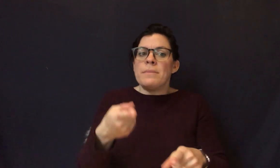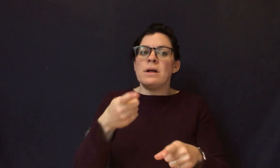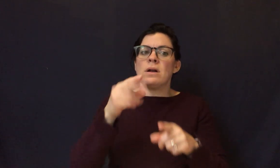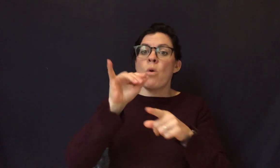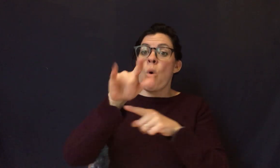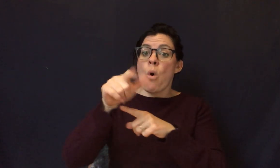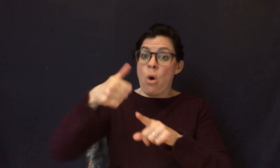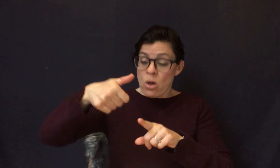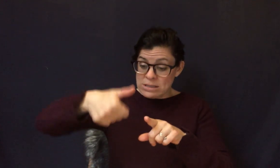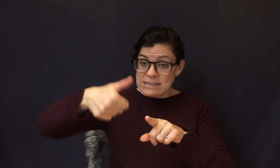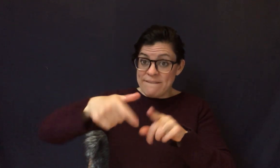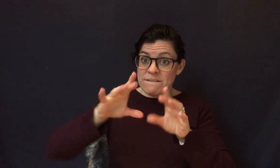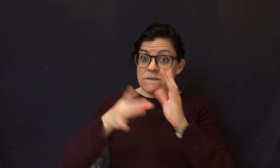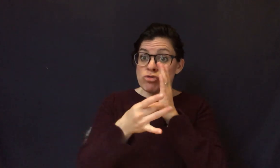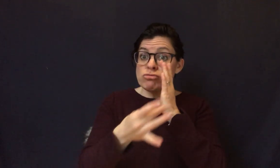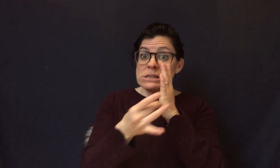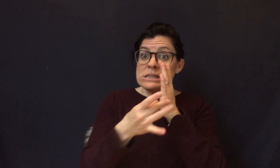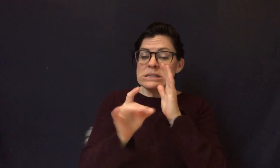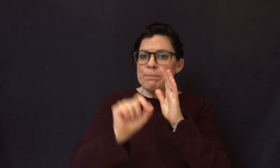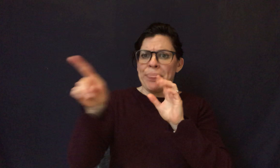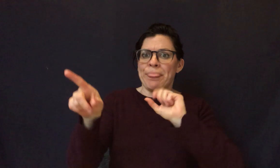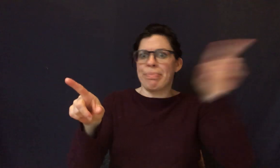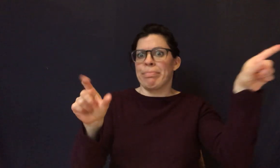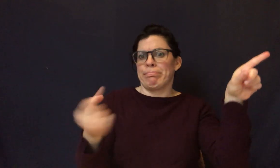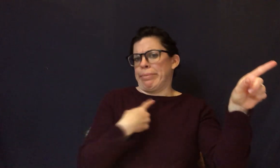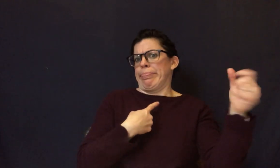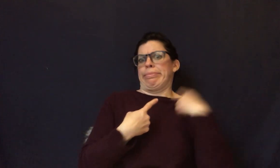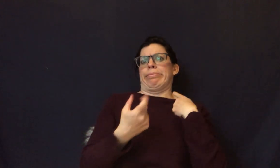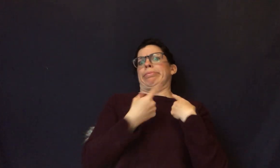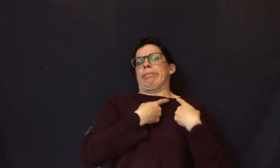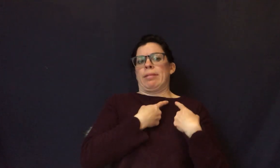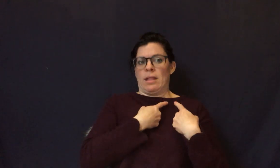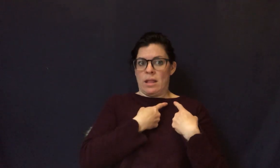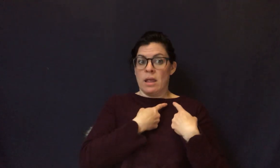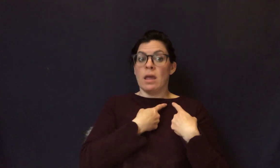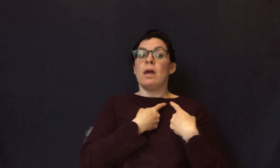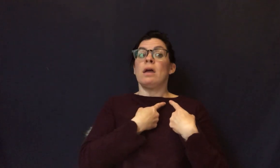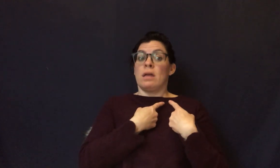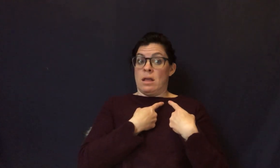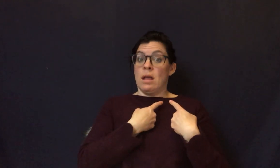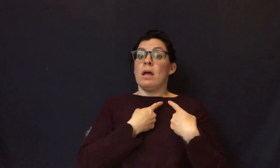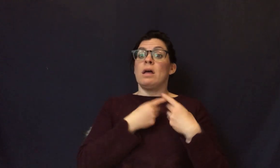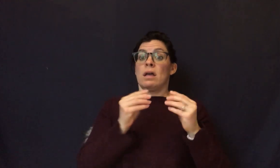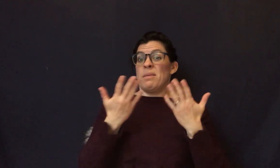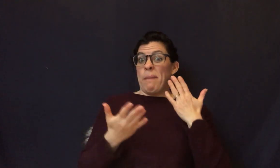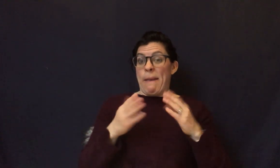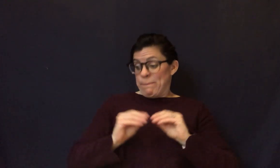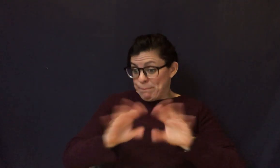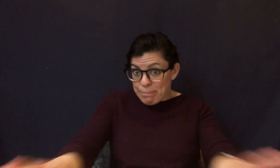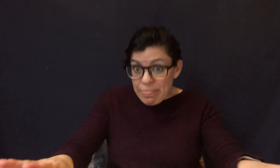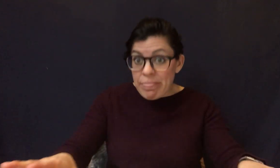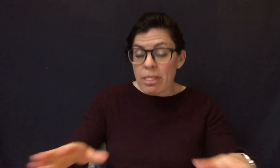thing you know, the grease splashes out of the pan onto your arm. Where do you think the fire's going to go? On your body.